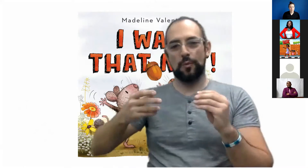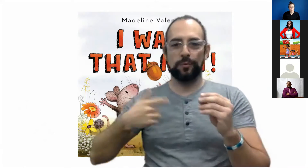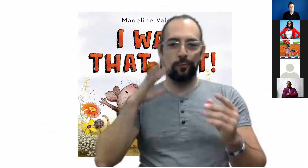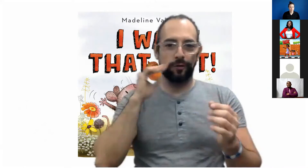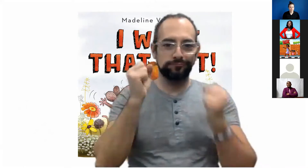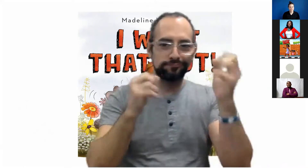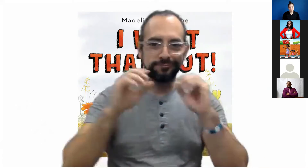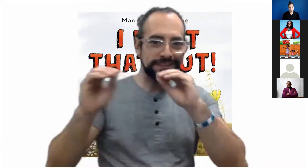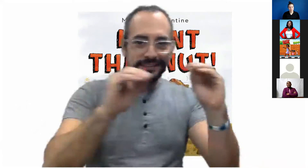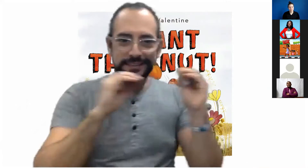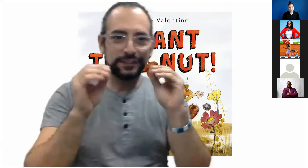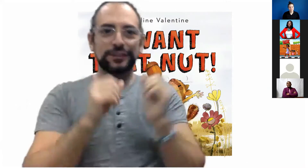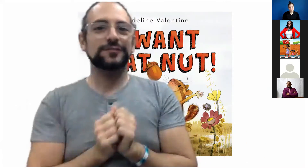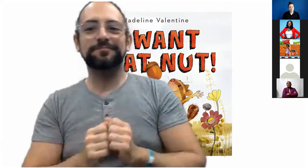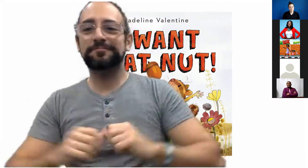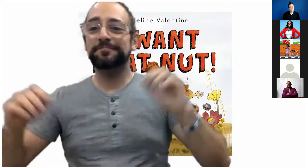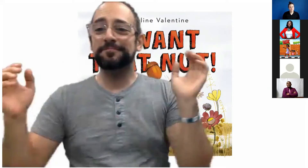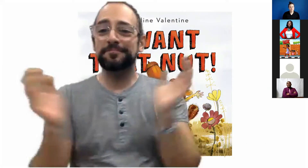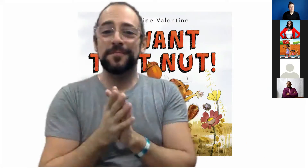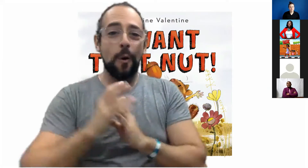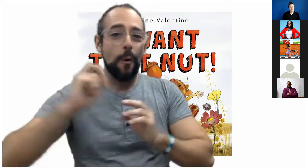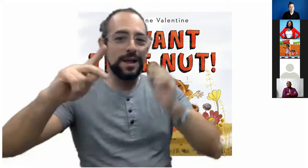Different vocabulary that's in this book.